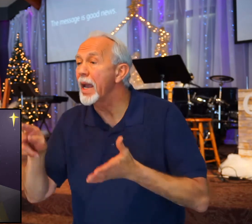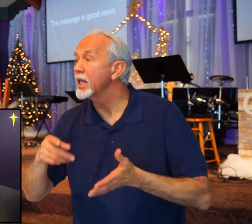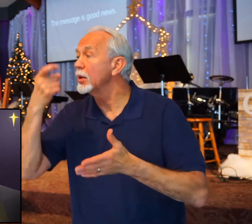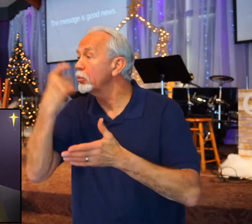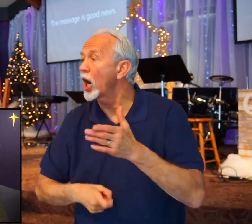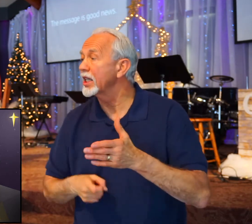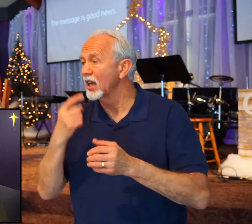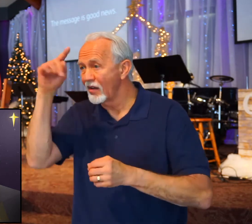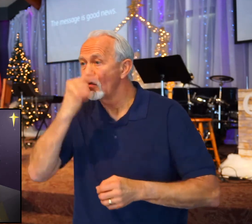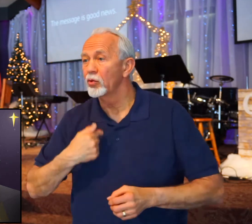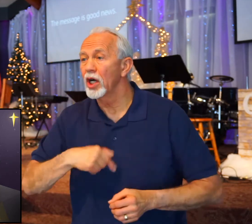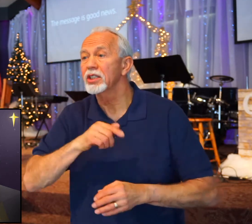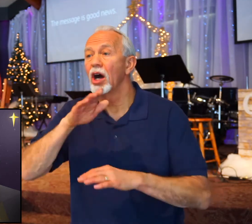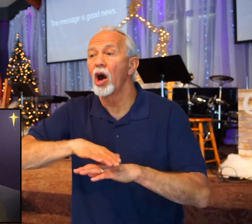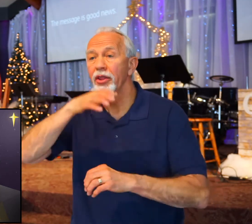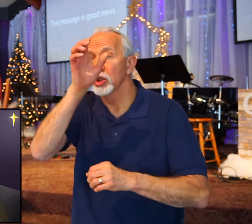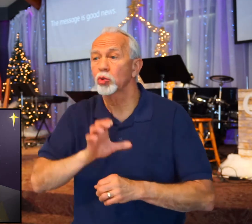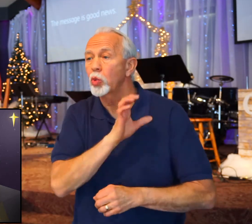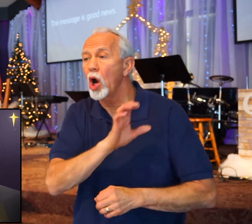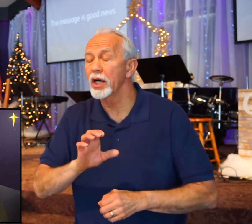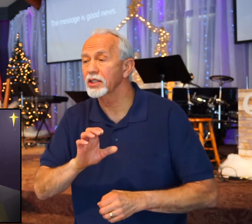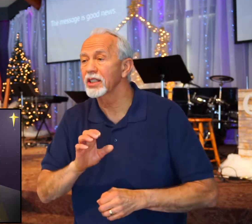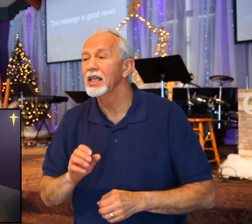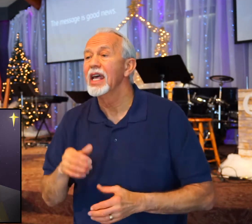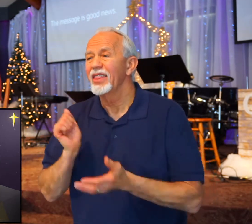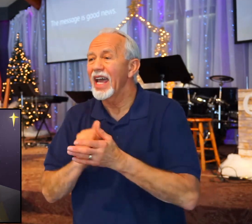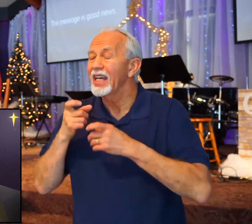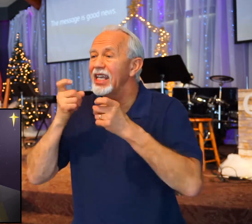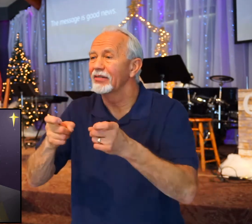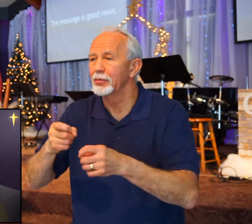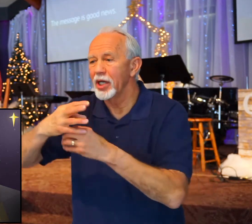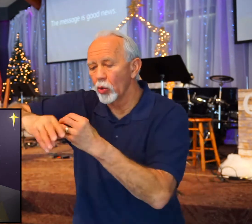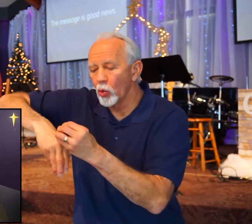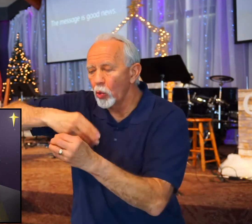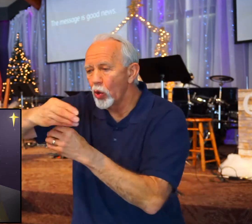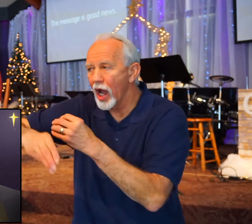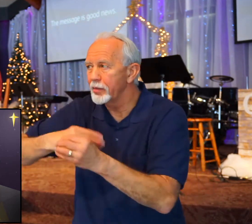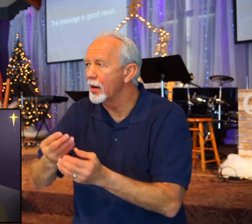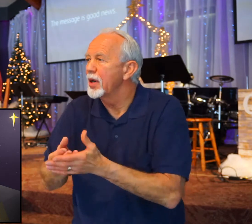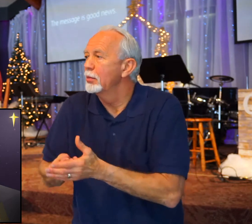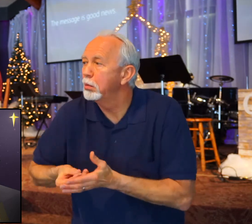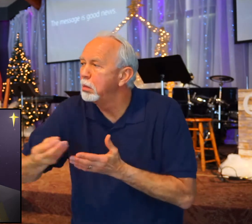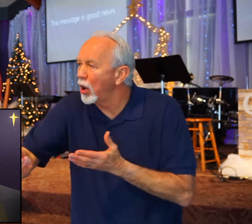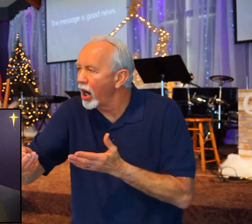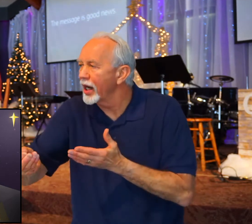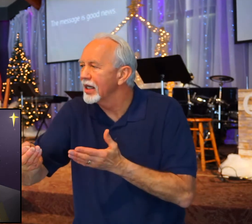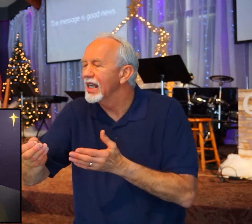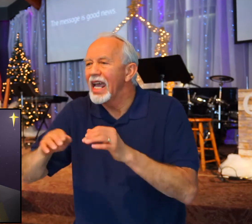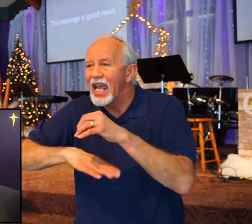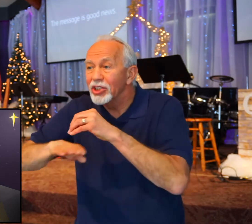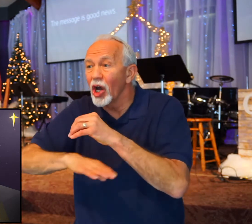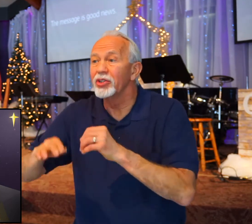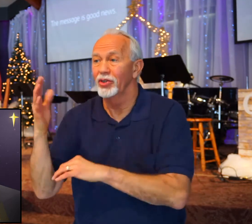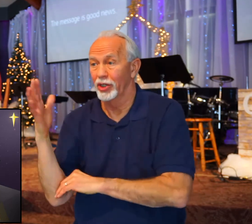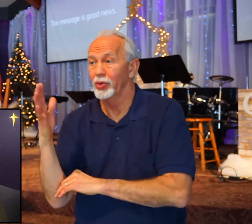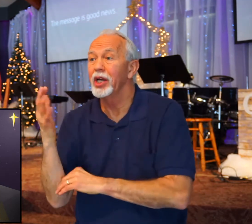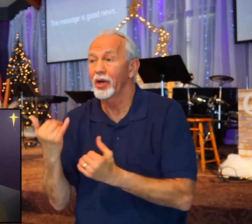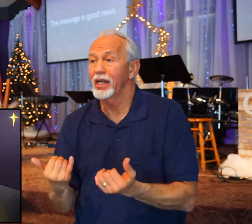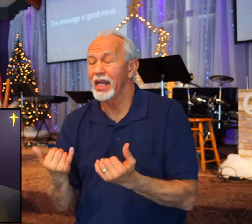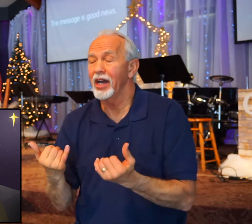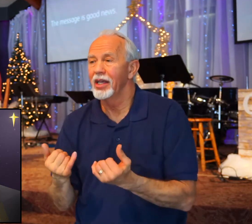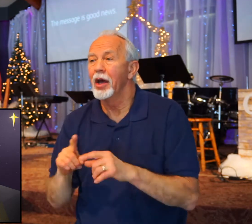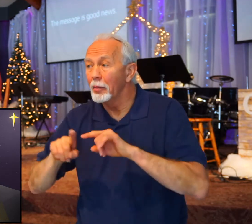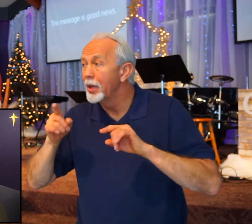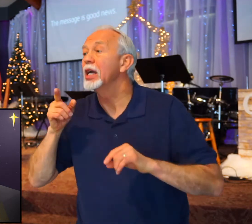price for us on the cross of Calvary. That gift has been wrapped up. It's been purchased. It's under the tree. But